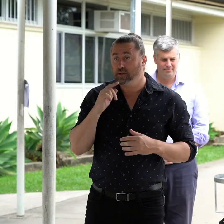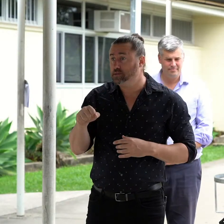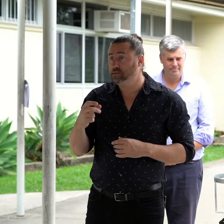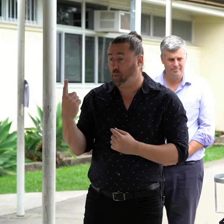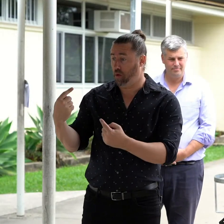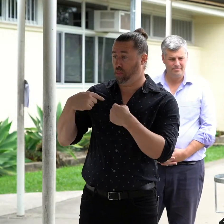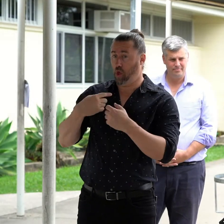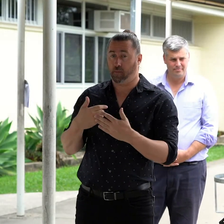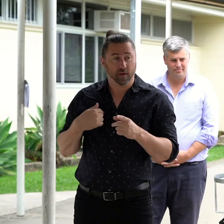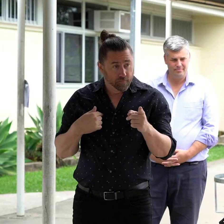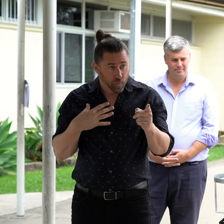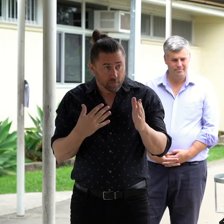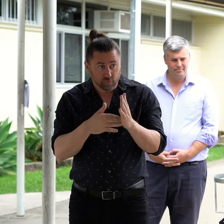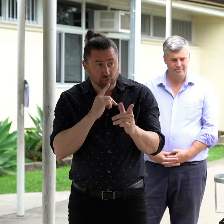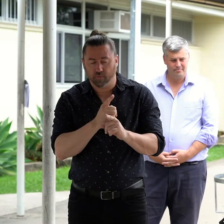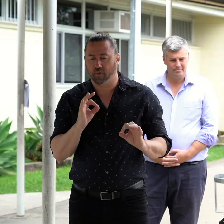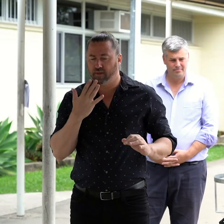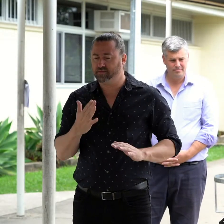elaborate on that? No.